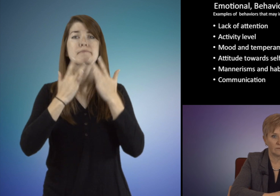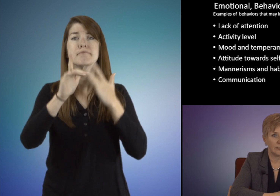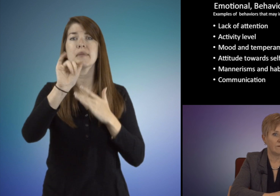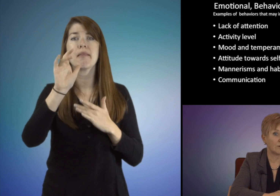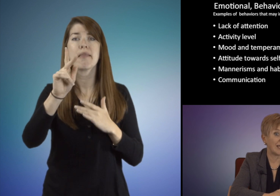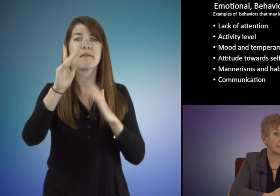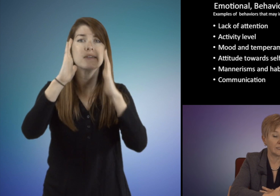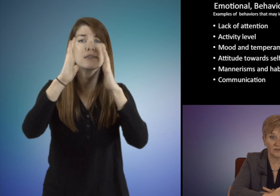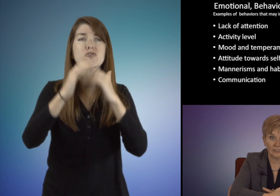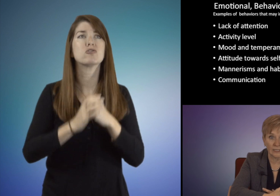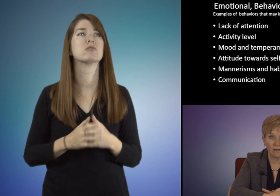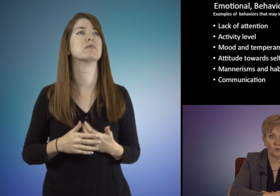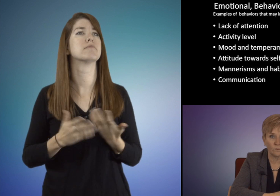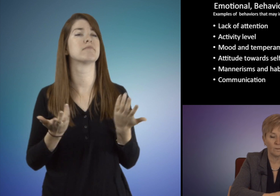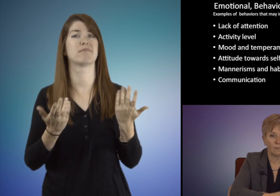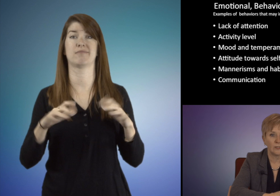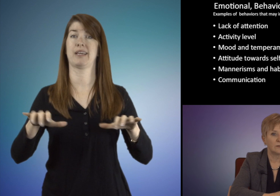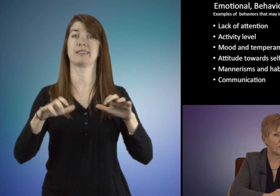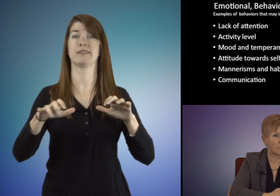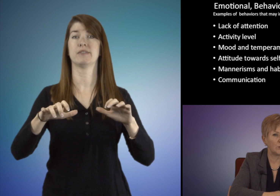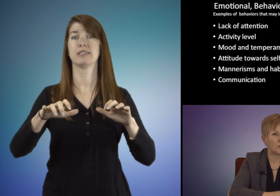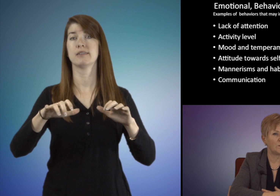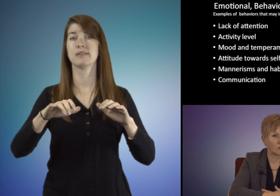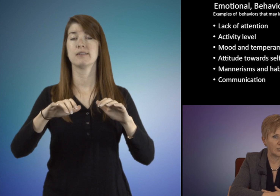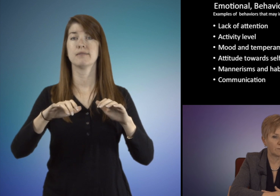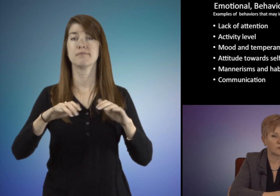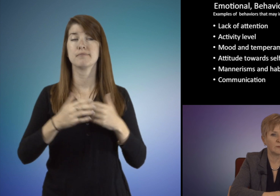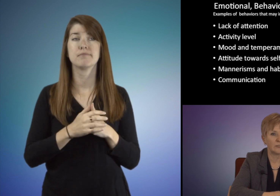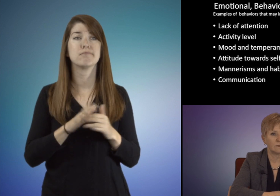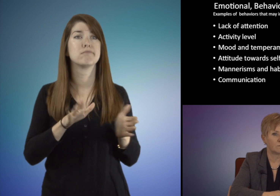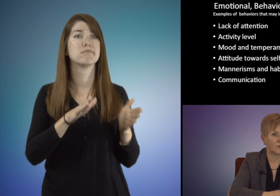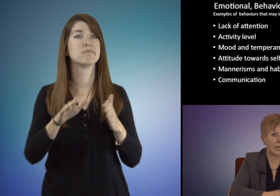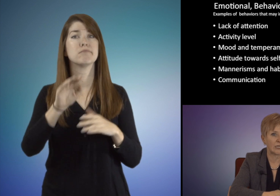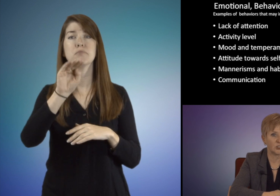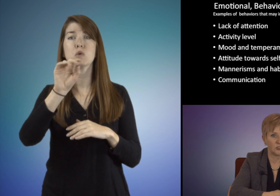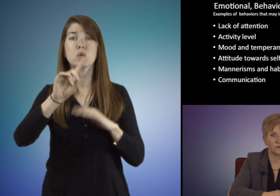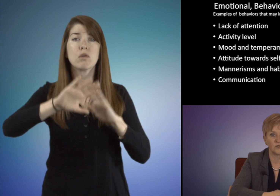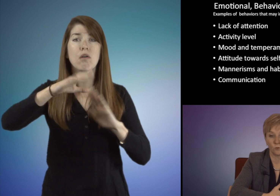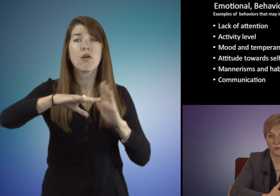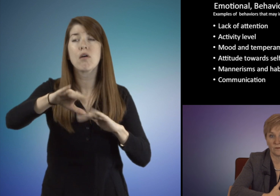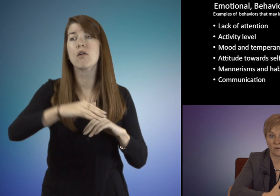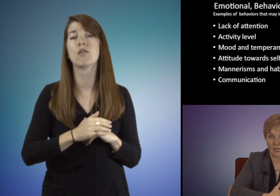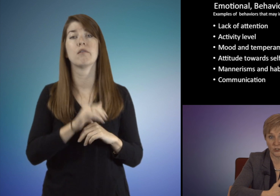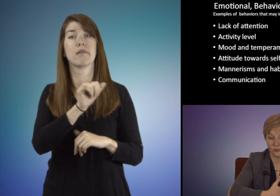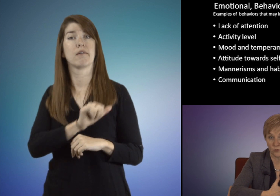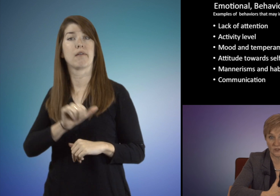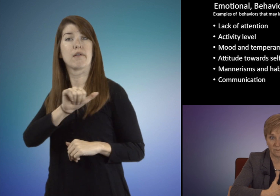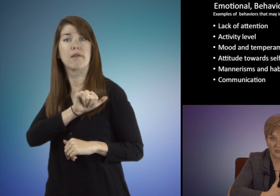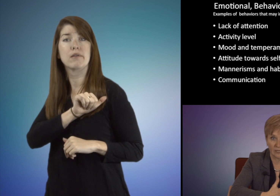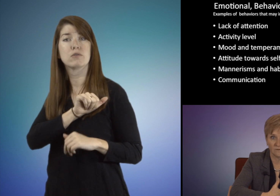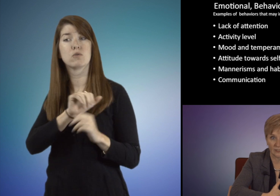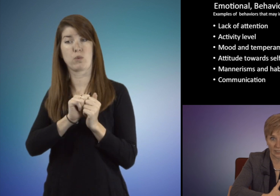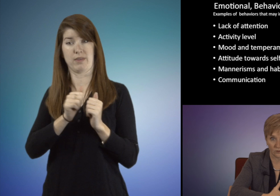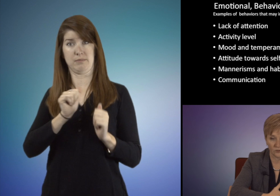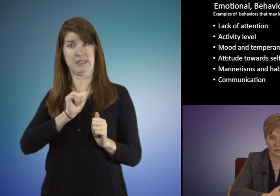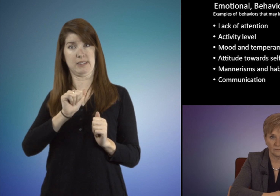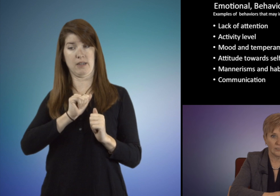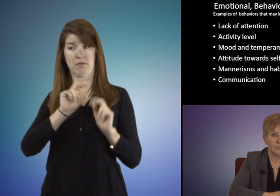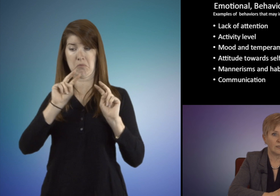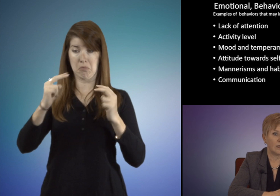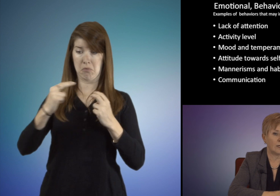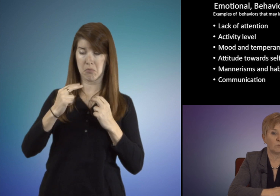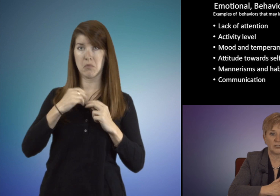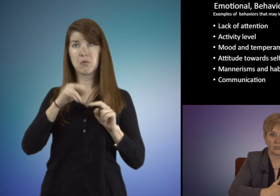attention, their activity level, their mood, their temperament, their attitude towards themselves and